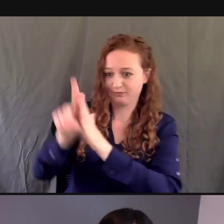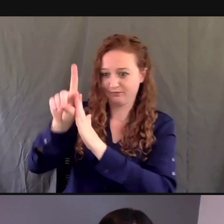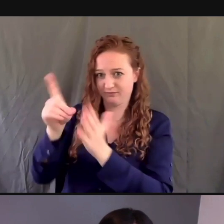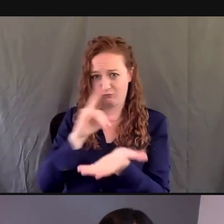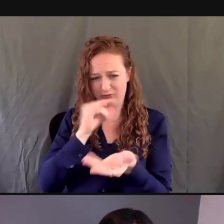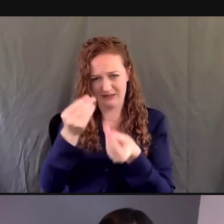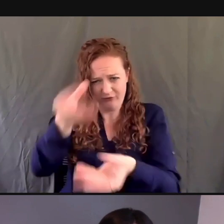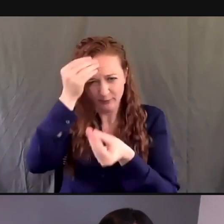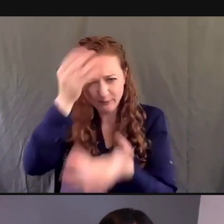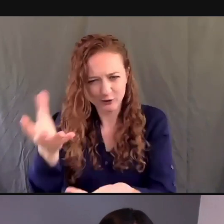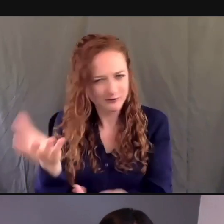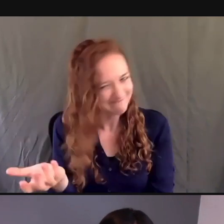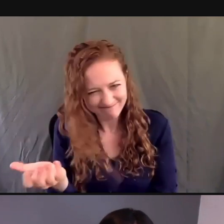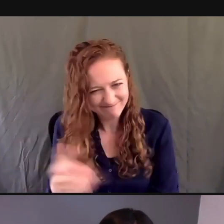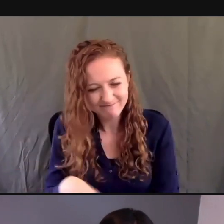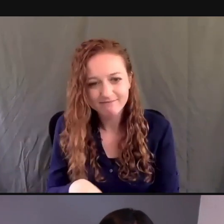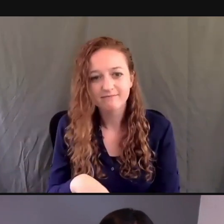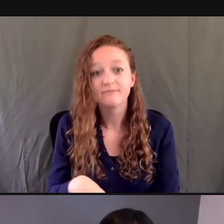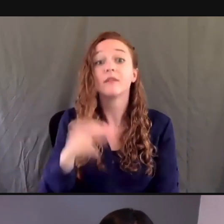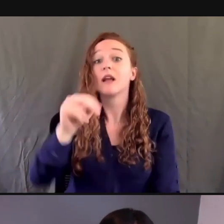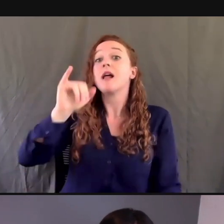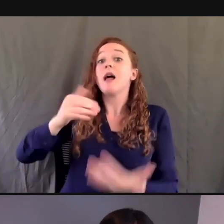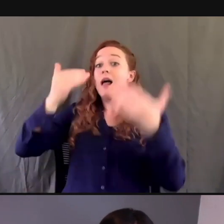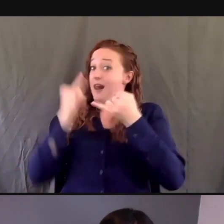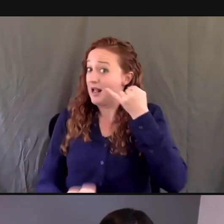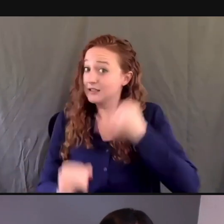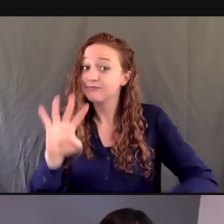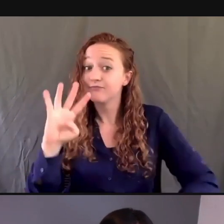phases of when they were small to much bigger.